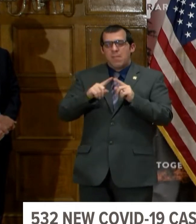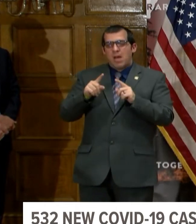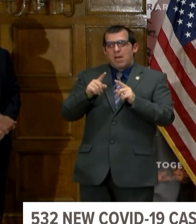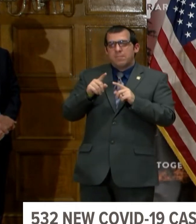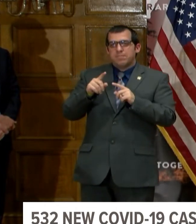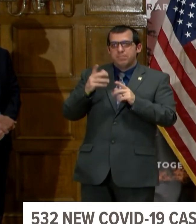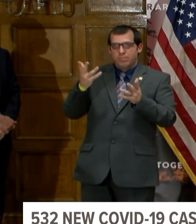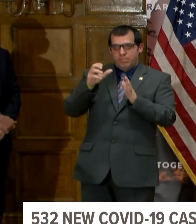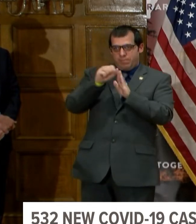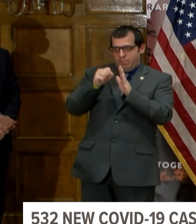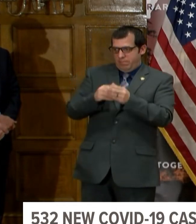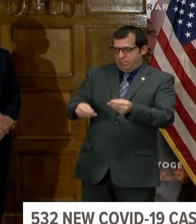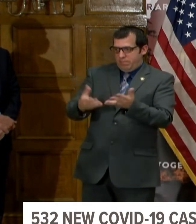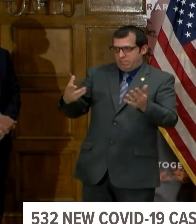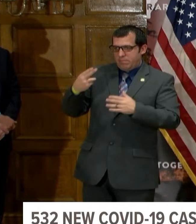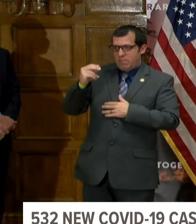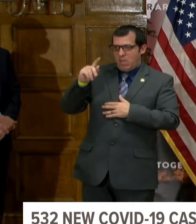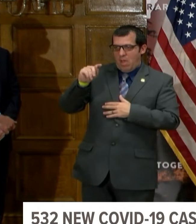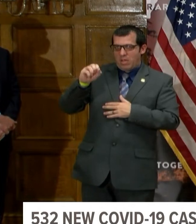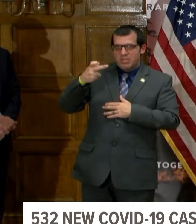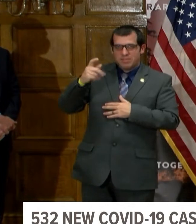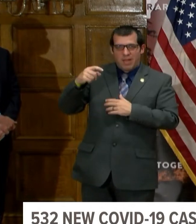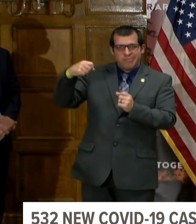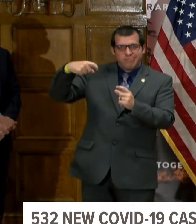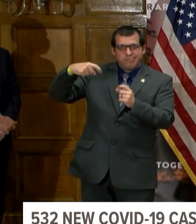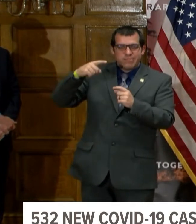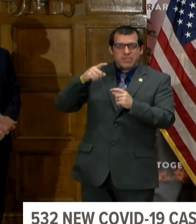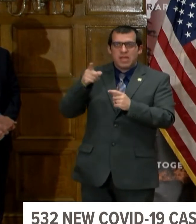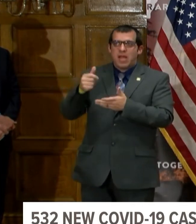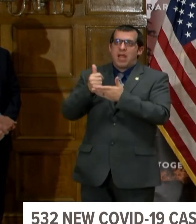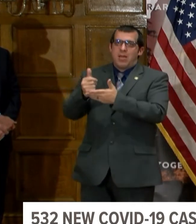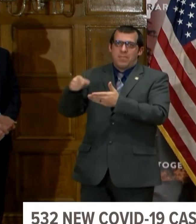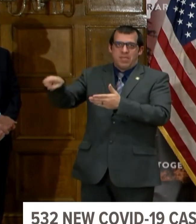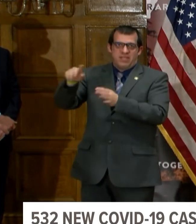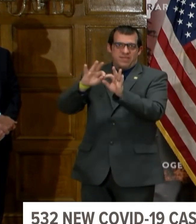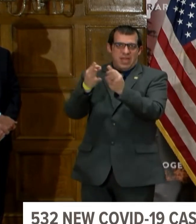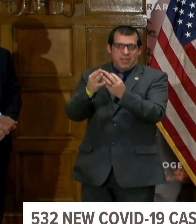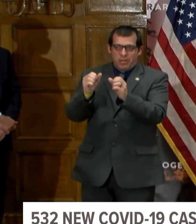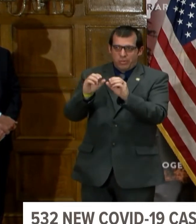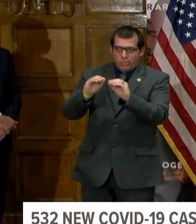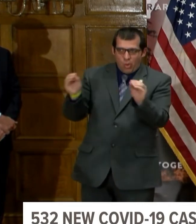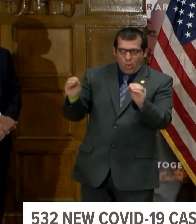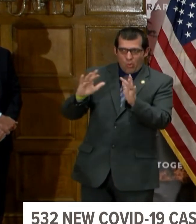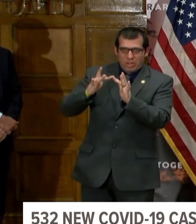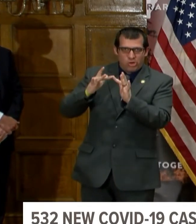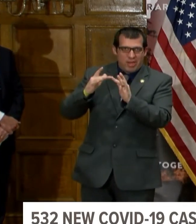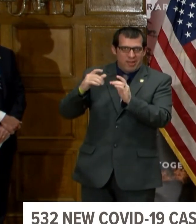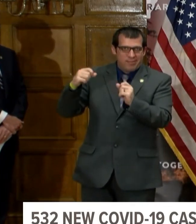state have been very helpful for those families without internet access.